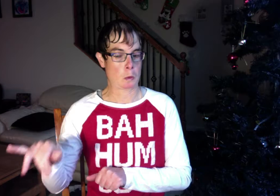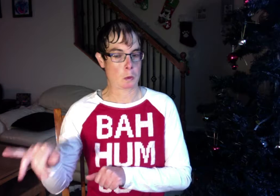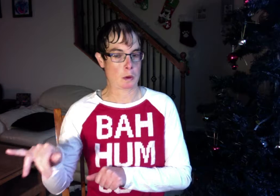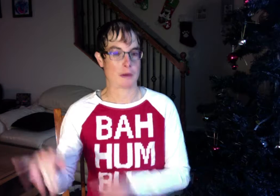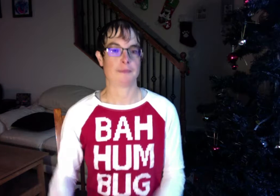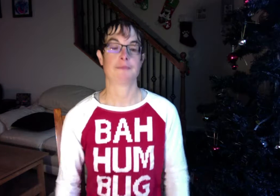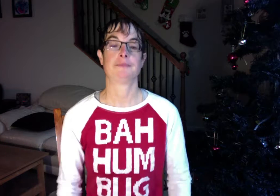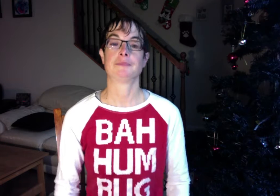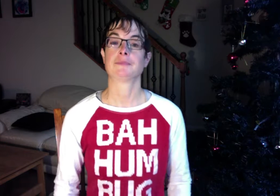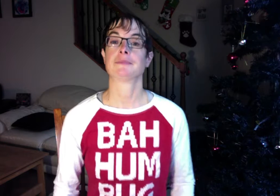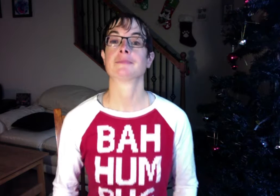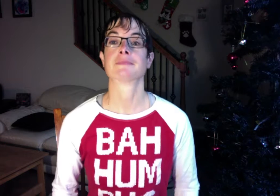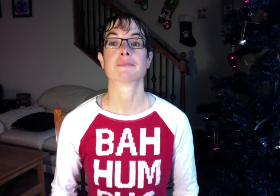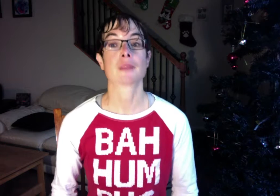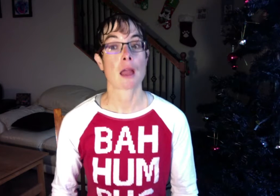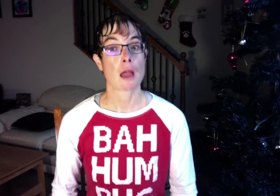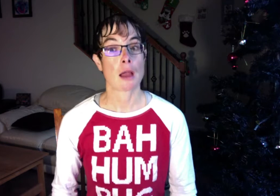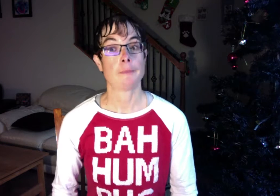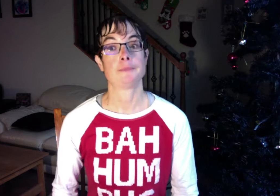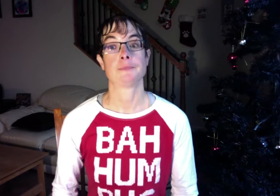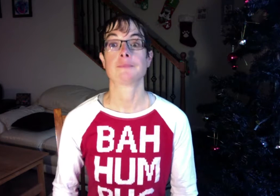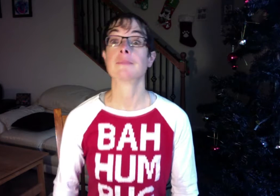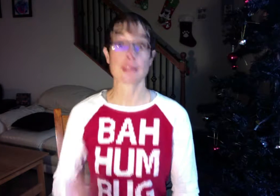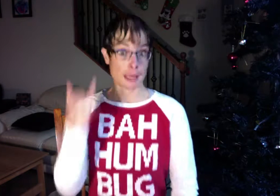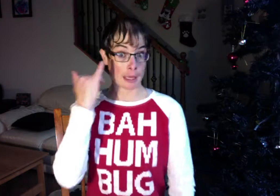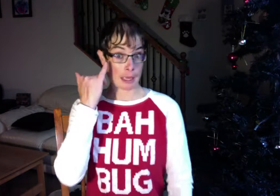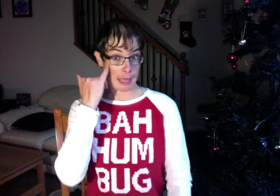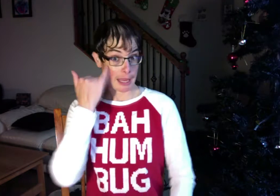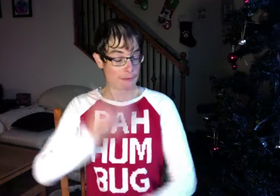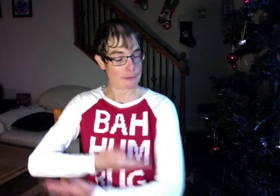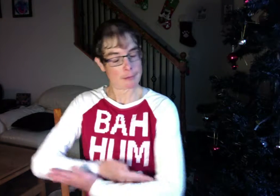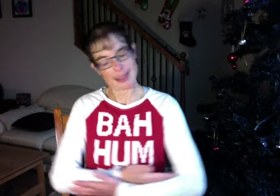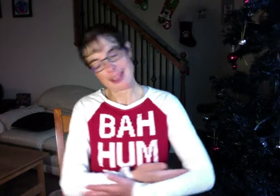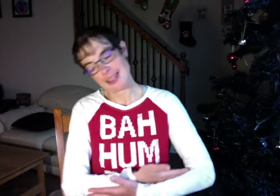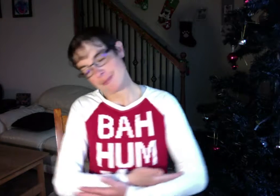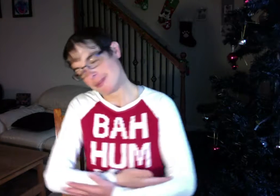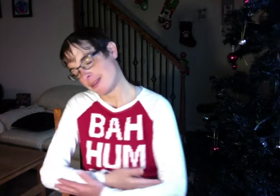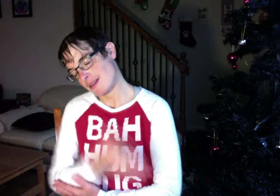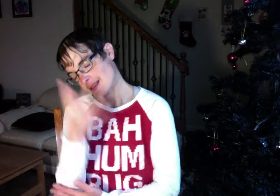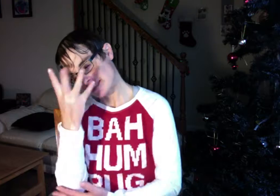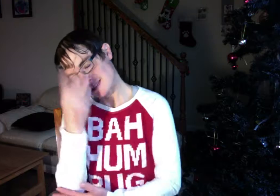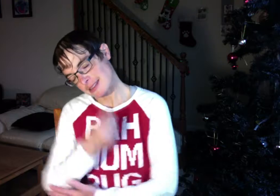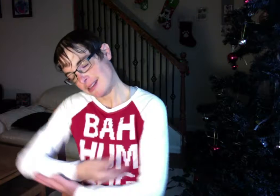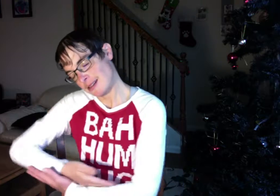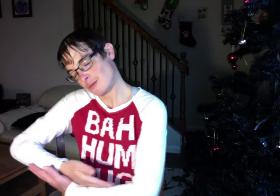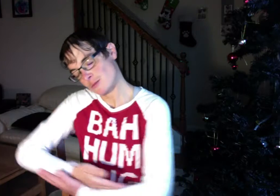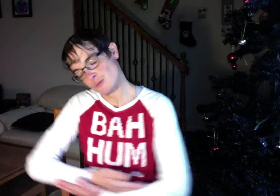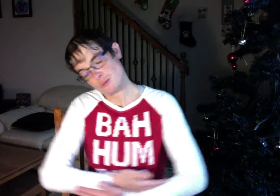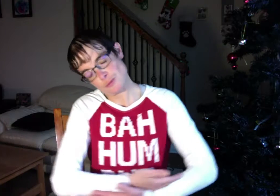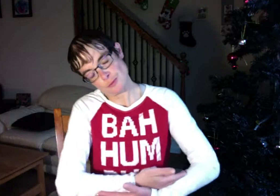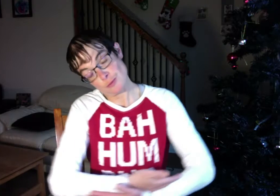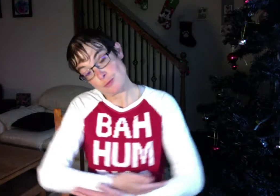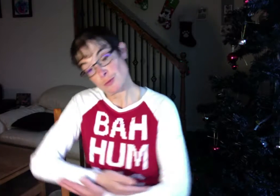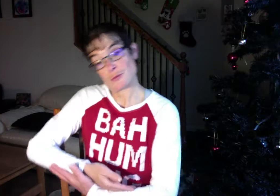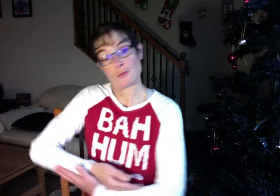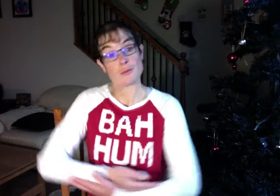Lily was supposed to be very quiet while Julius slept. After Julius goes away, can I talk like a normal